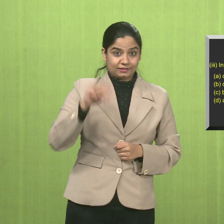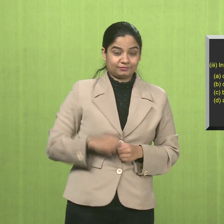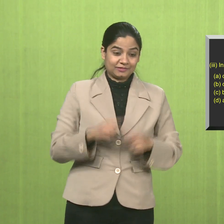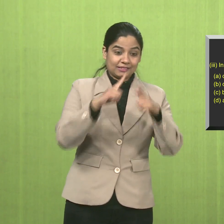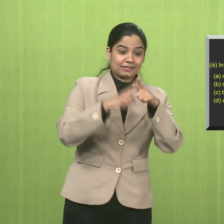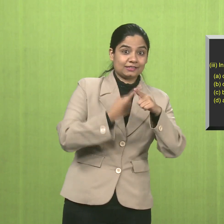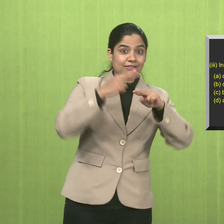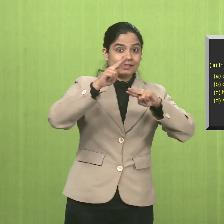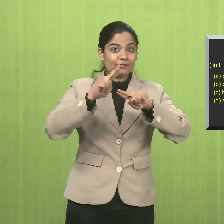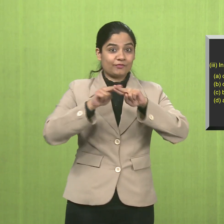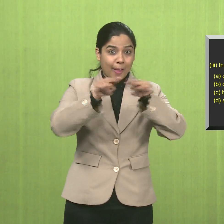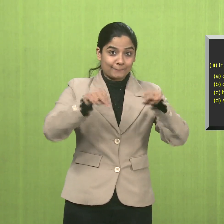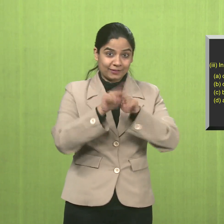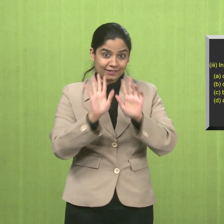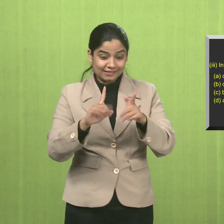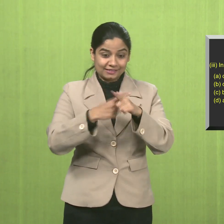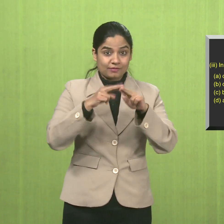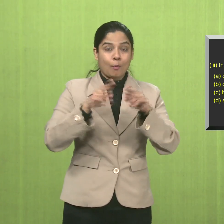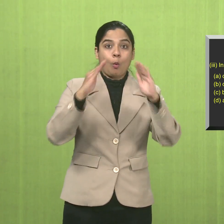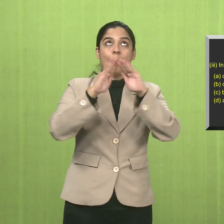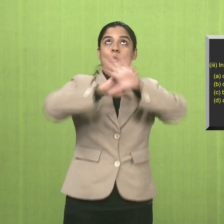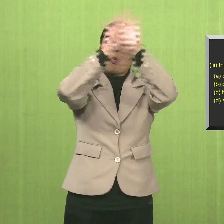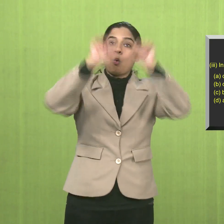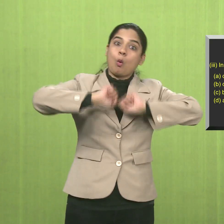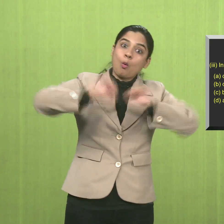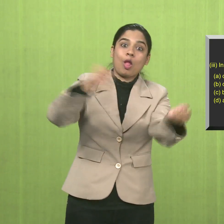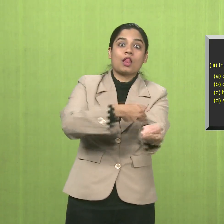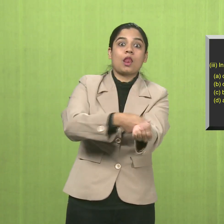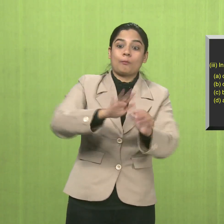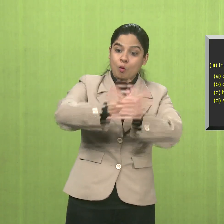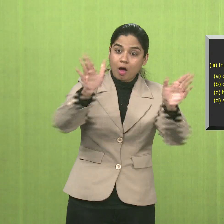Question third, in joint family the property is owned by who?